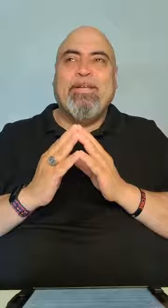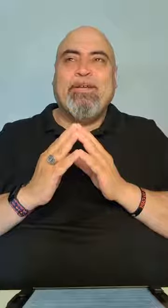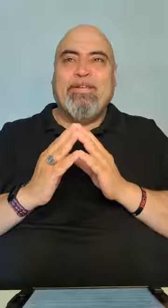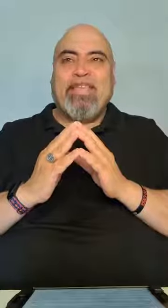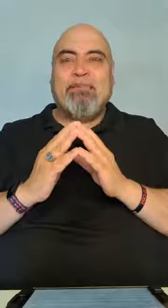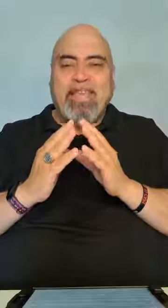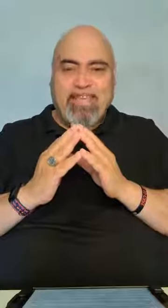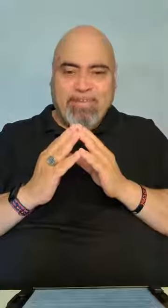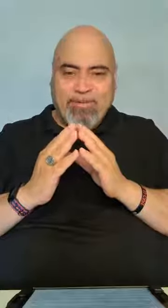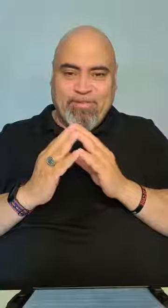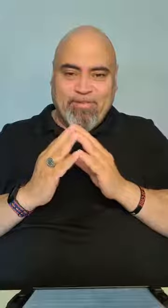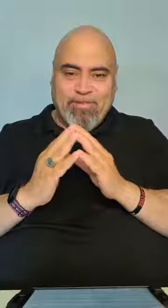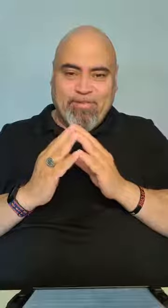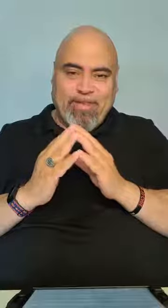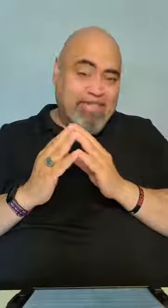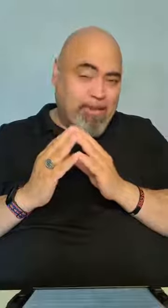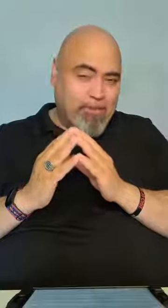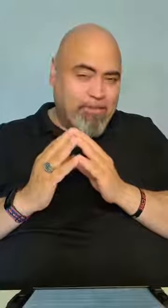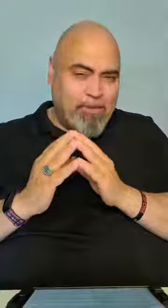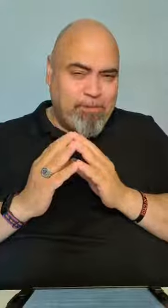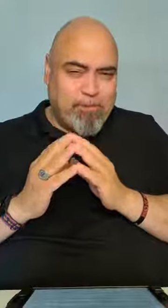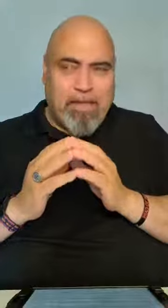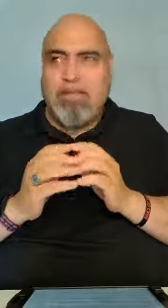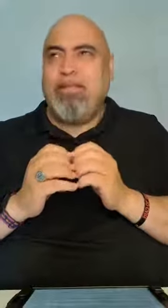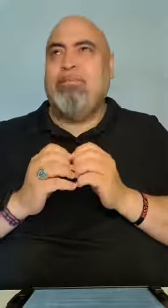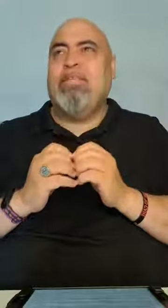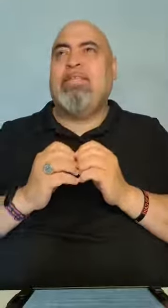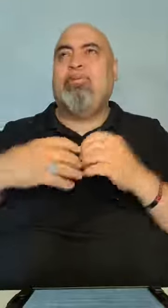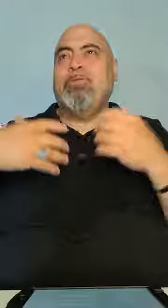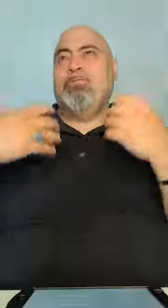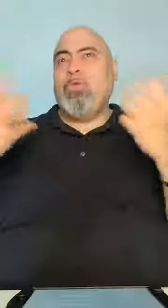What does that mean? To make disciples of them? To make them disciples of you?